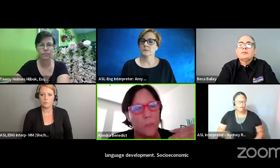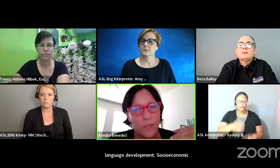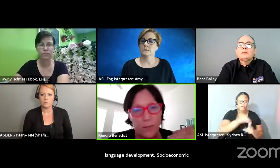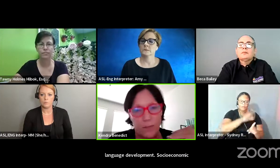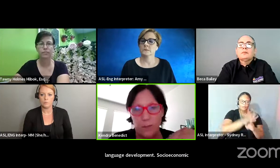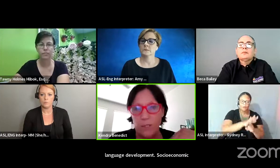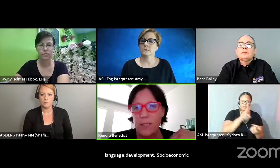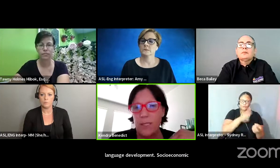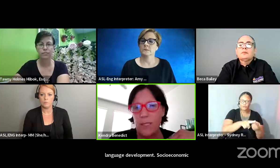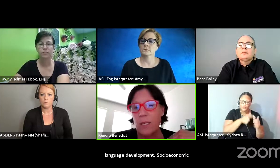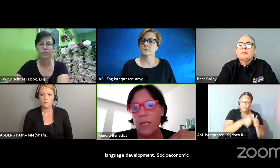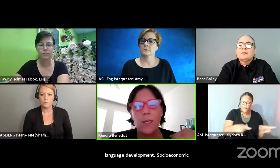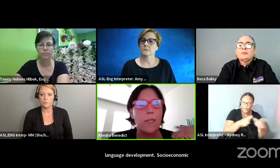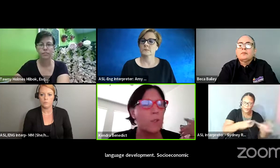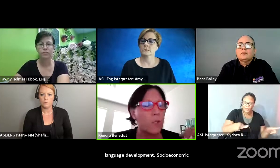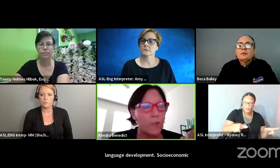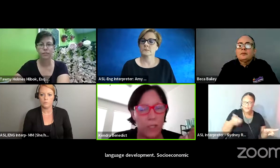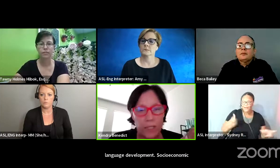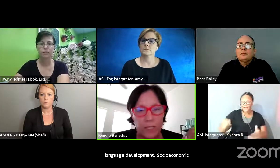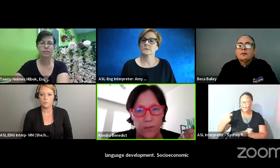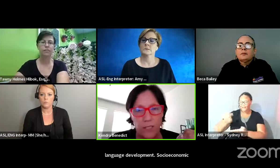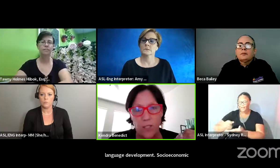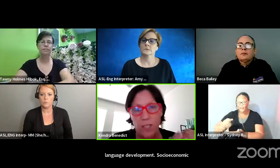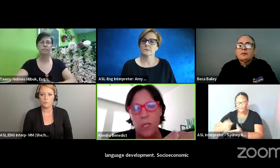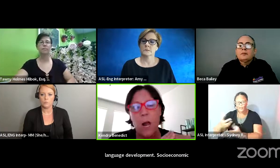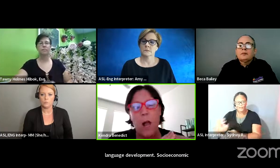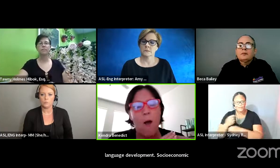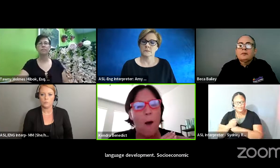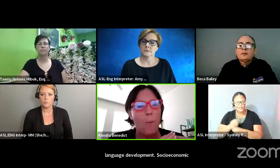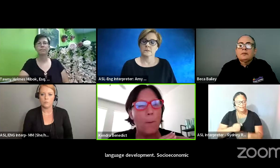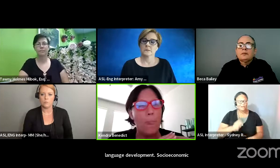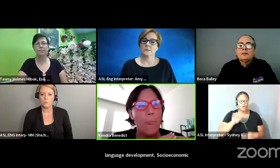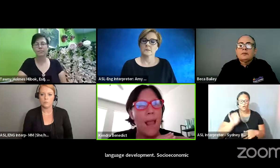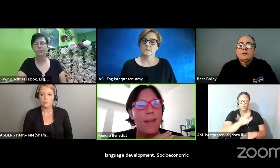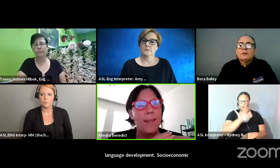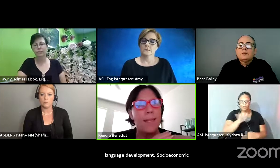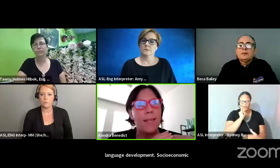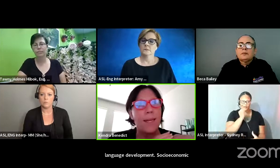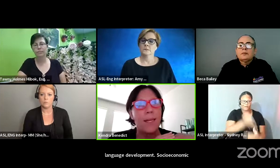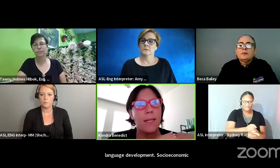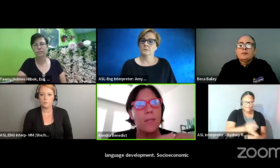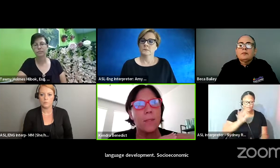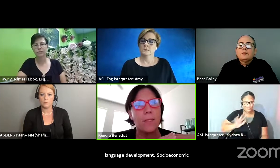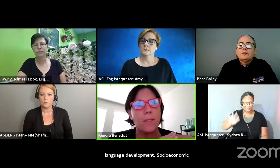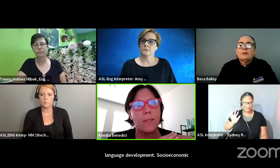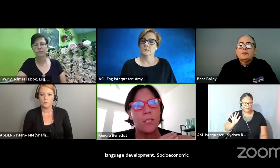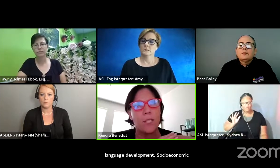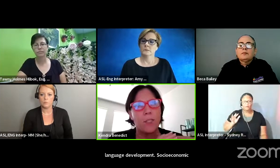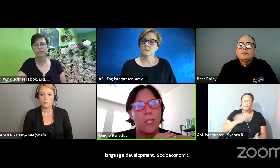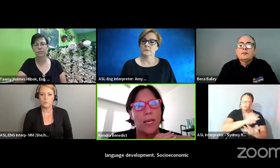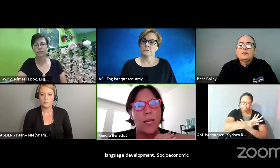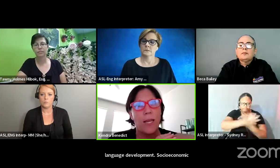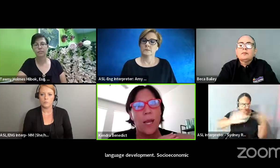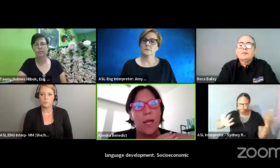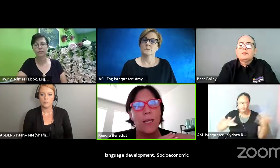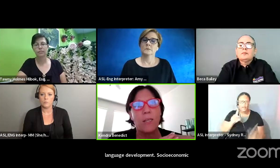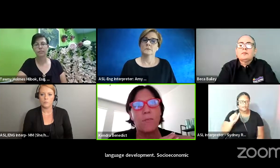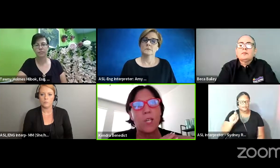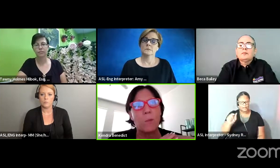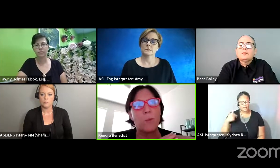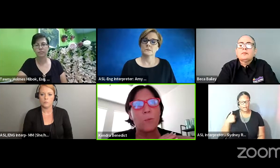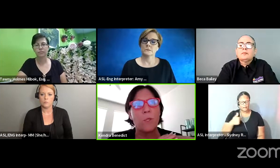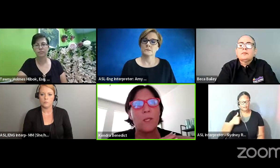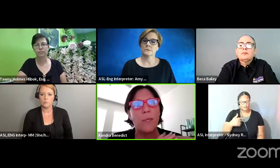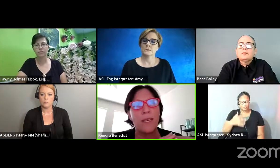to therapies they've received, history of early intervention. And the data that I received yesterday,